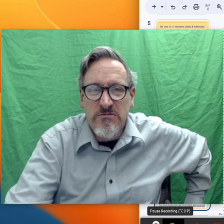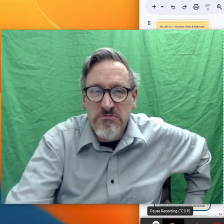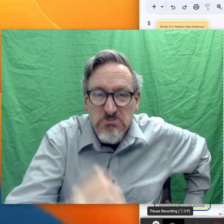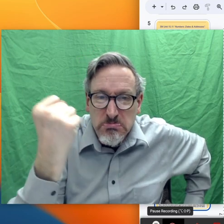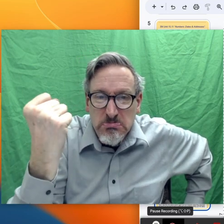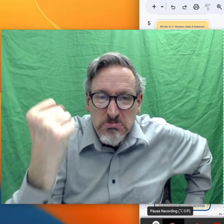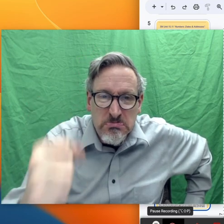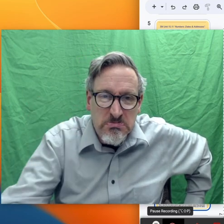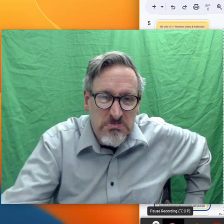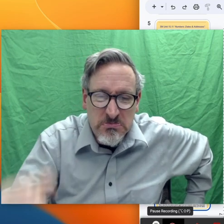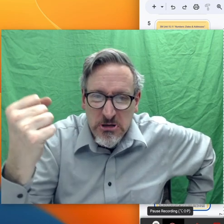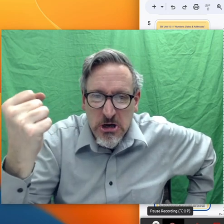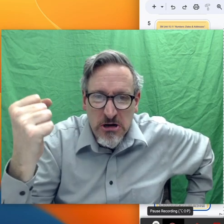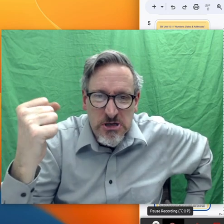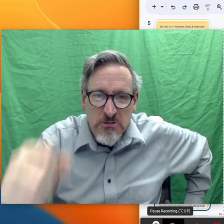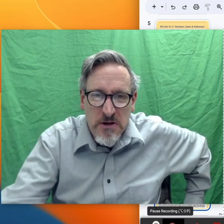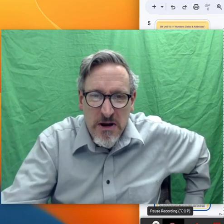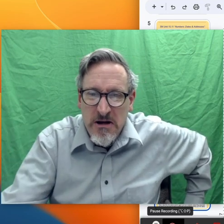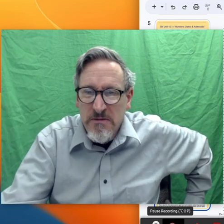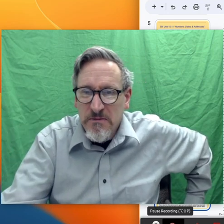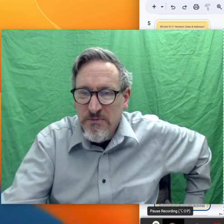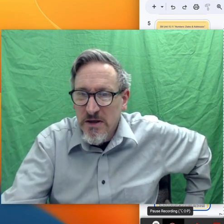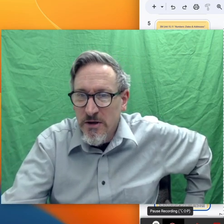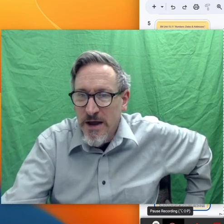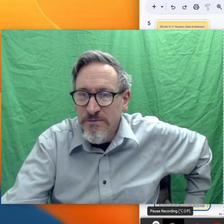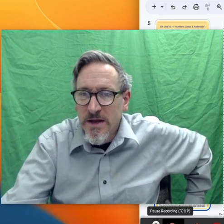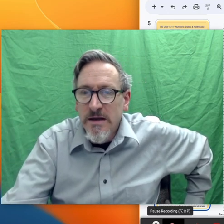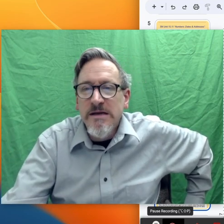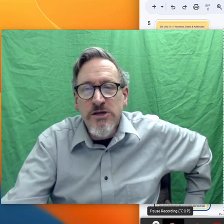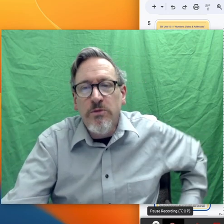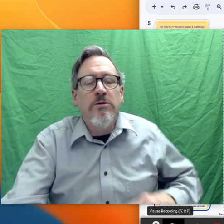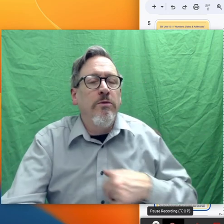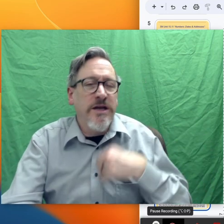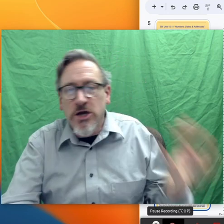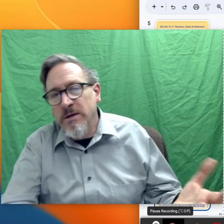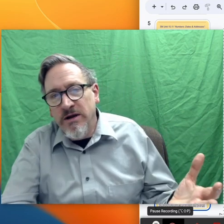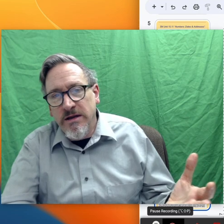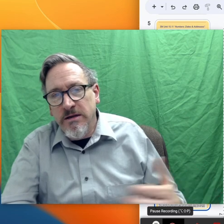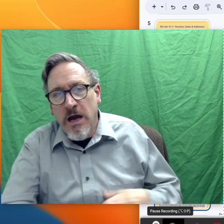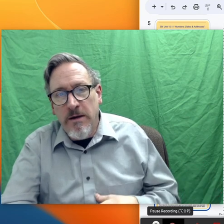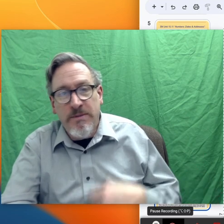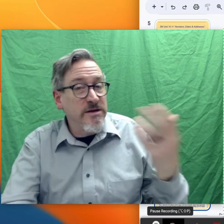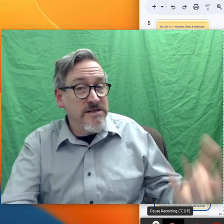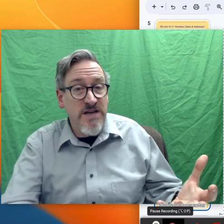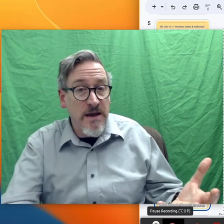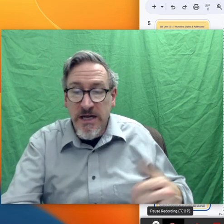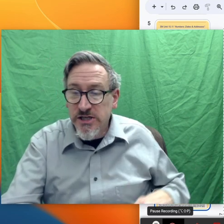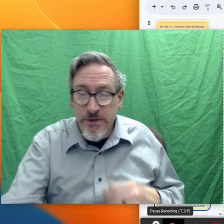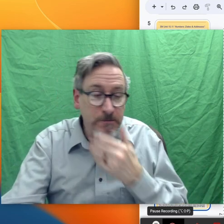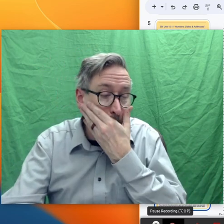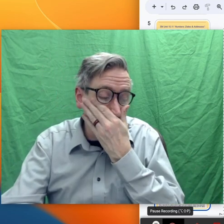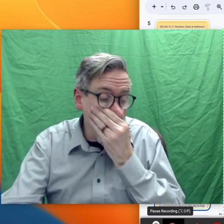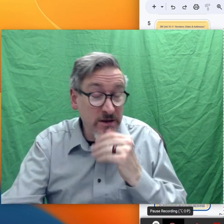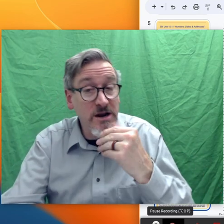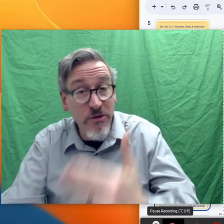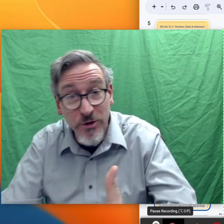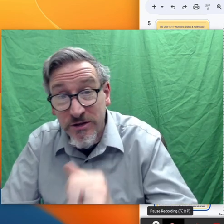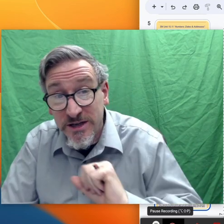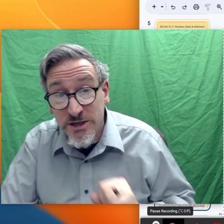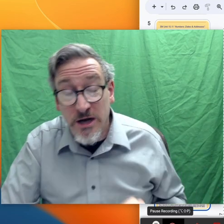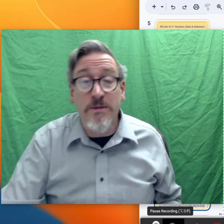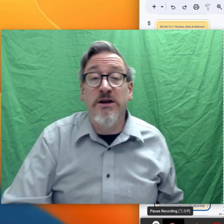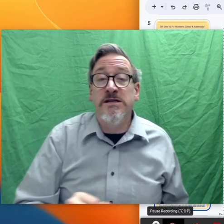So curse you, Red Baron. Okay, so we could talk about periods of time in history.